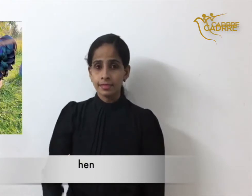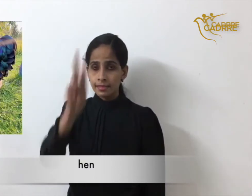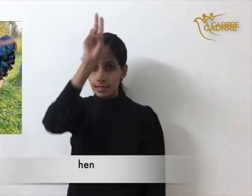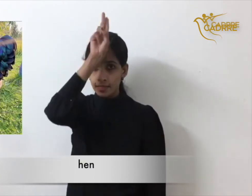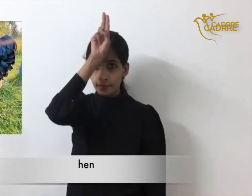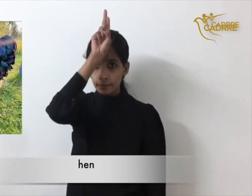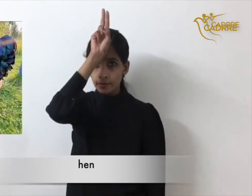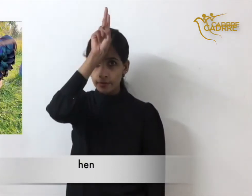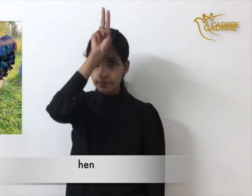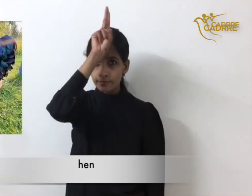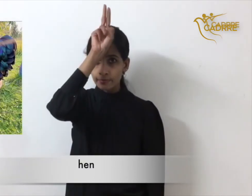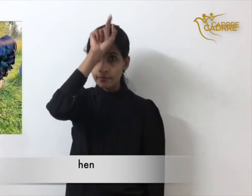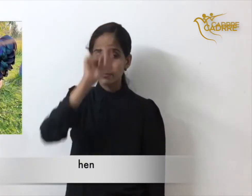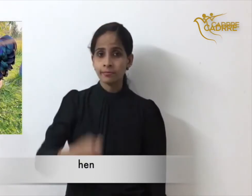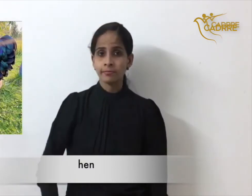Hen.